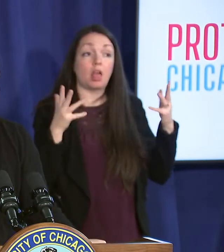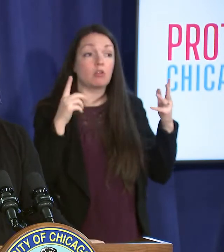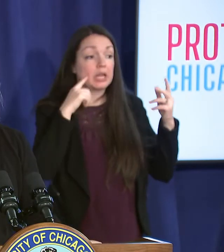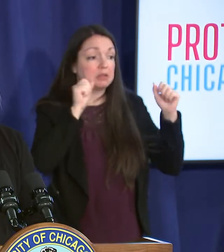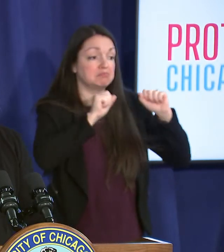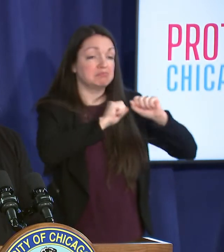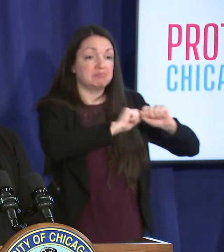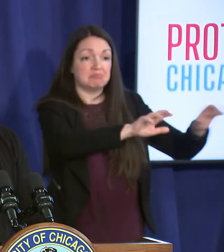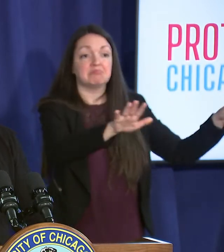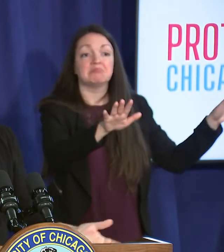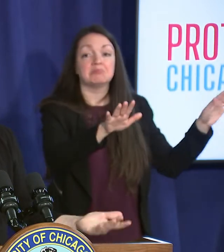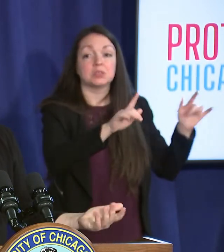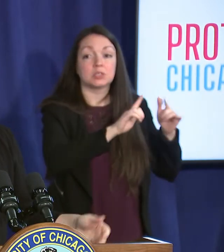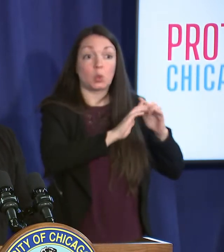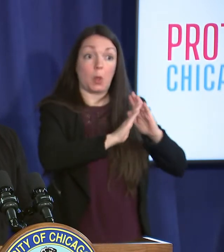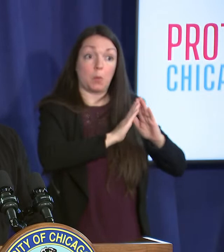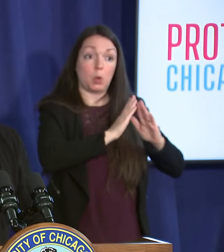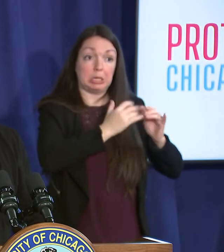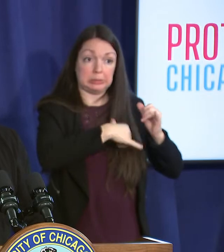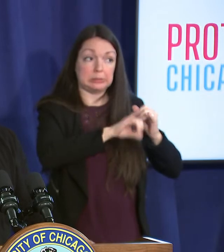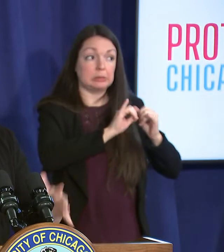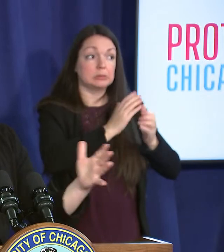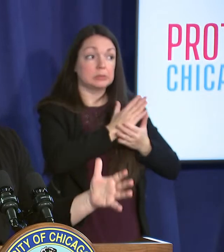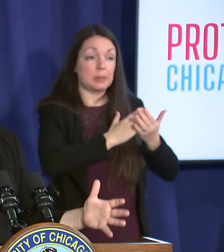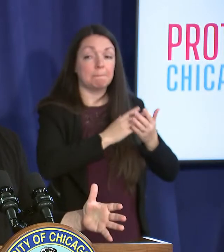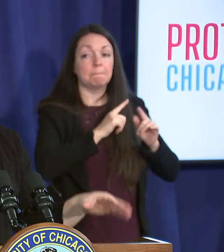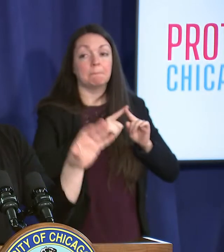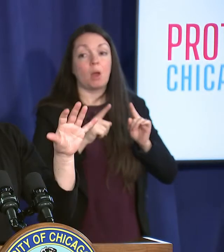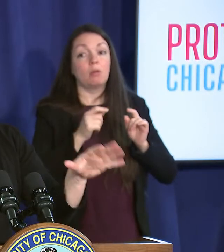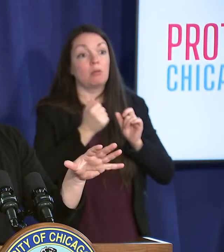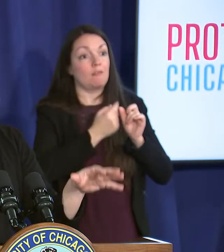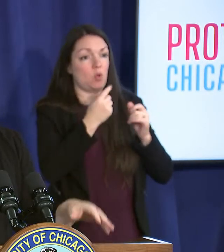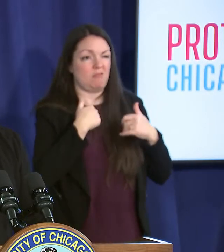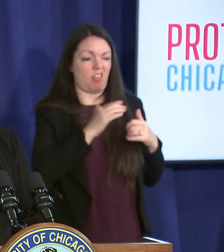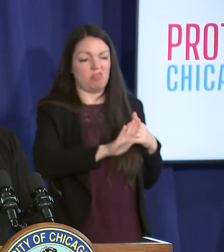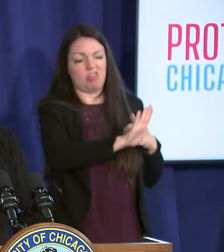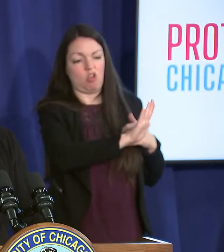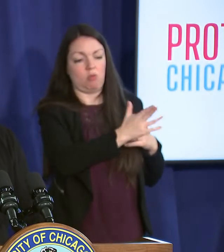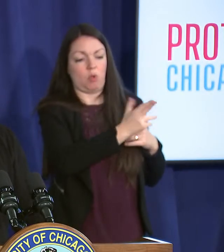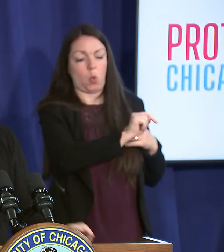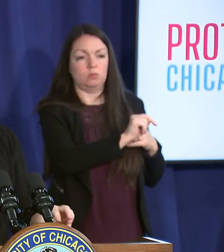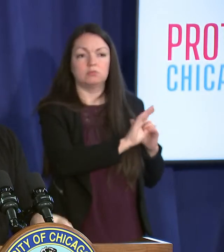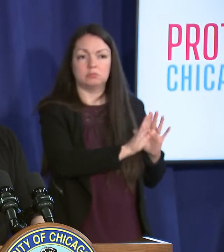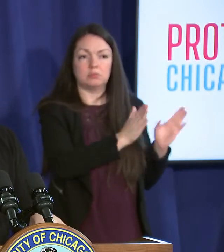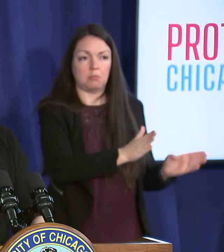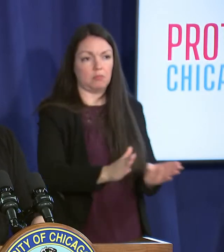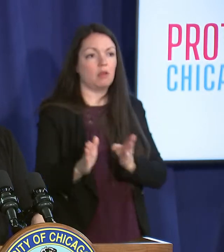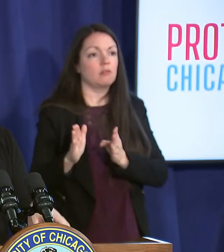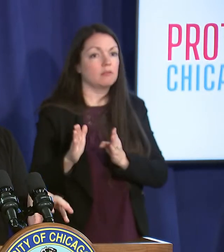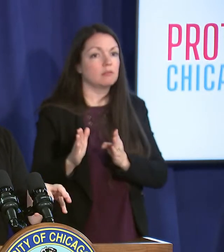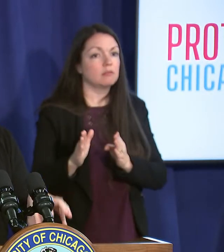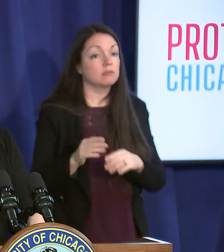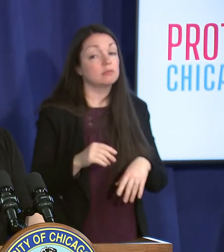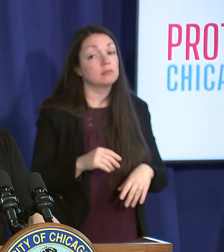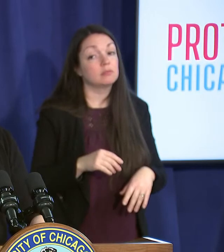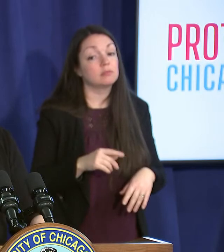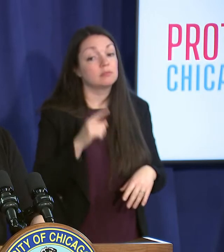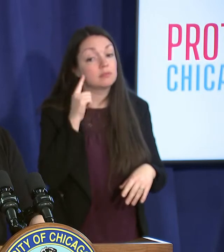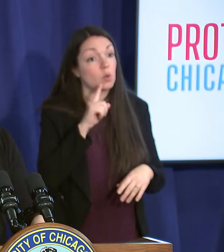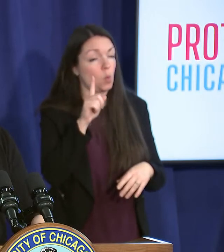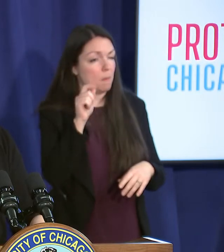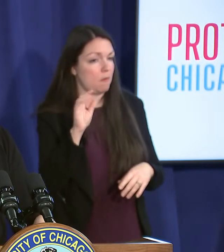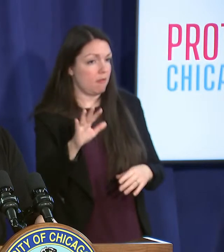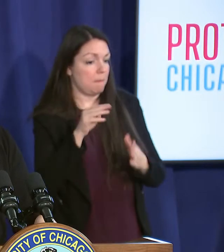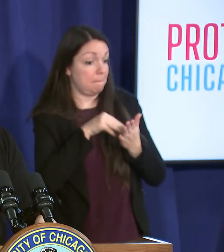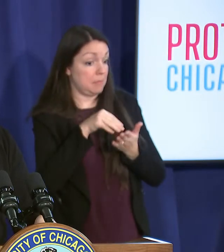door. There are some that are still being distributed. Everybody's got their own plan around that, and we encourage that. This really, in terms of this